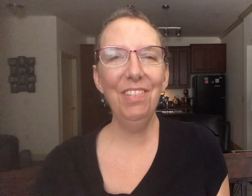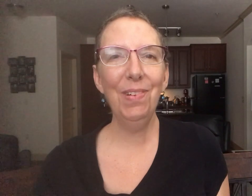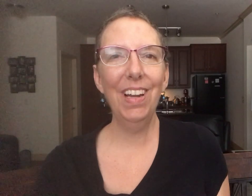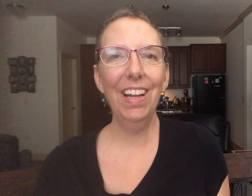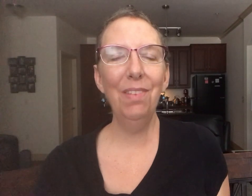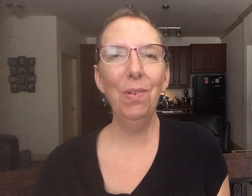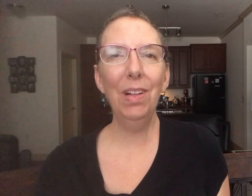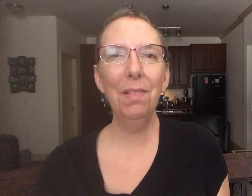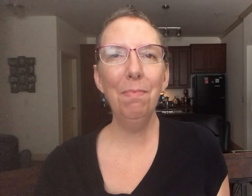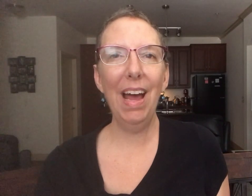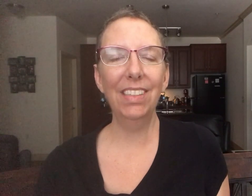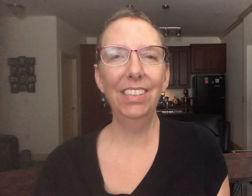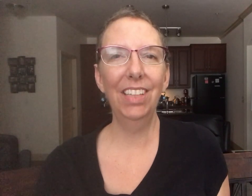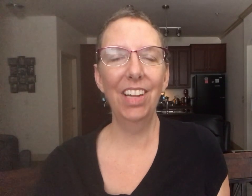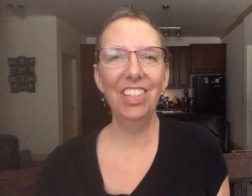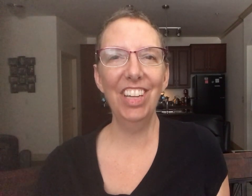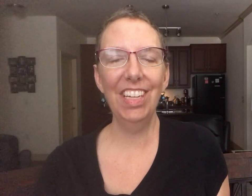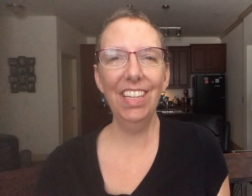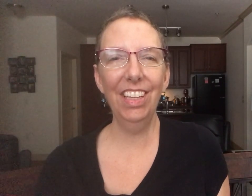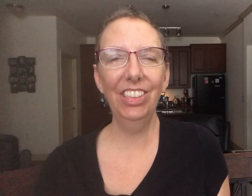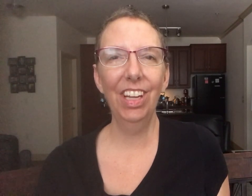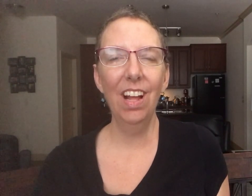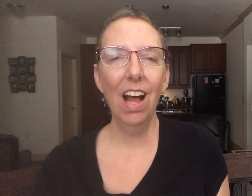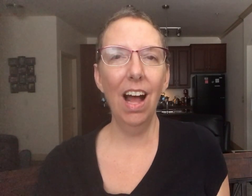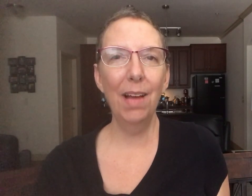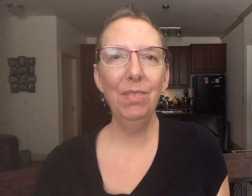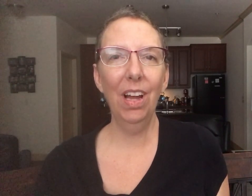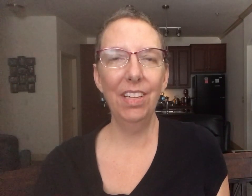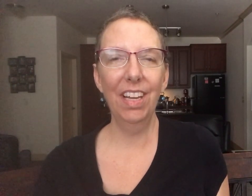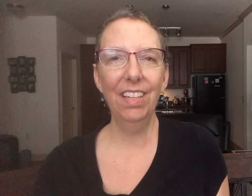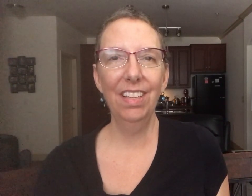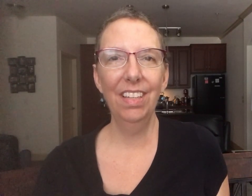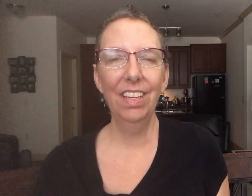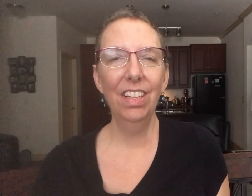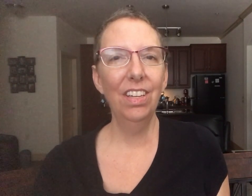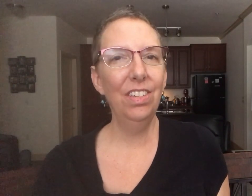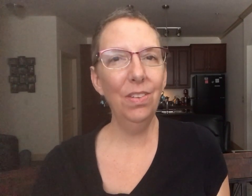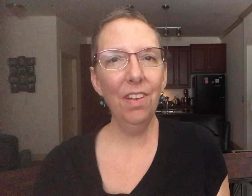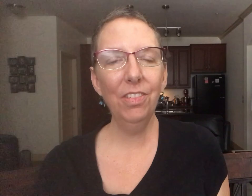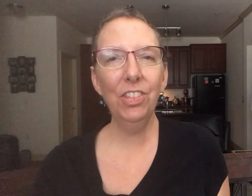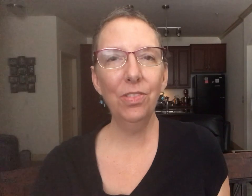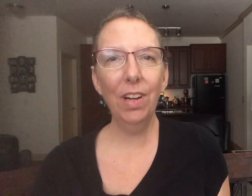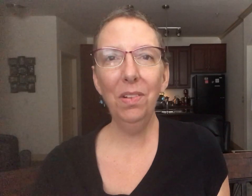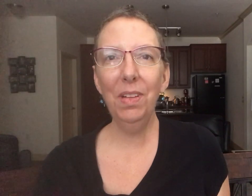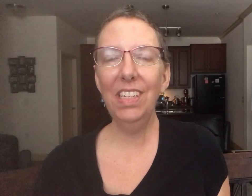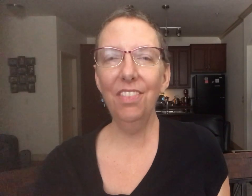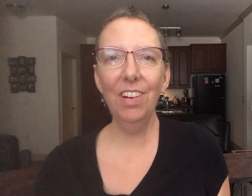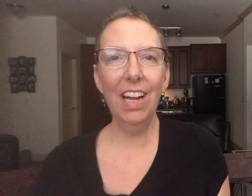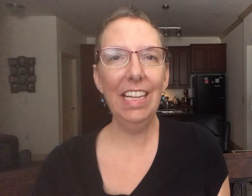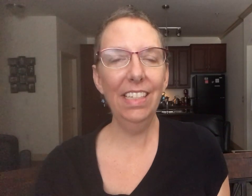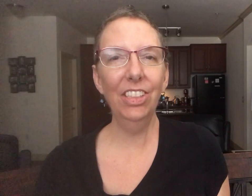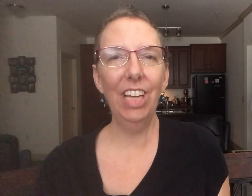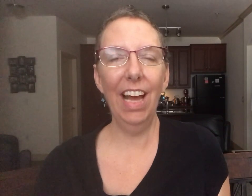Hi, everyone, and welcome back to Tanya Jane English. I'm Tanya. Do you ever struggle with different English